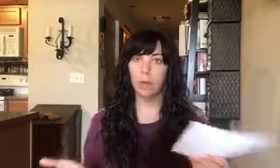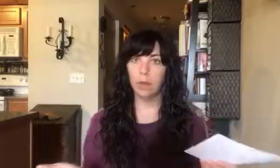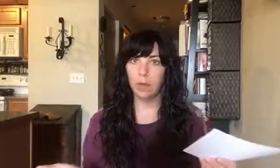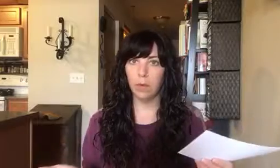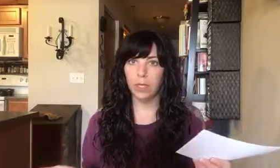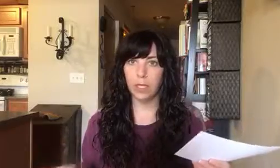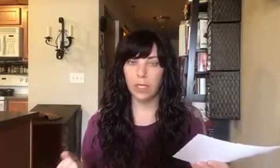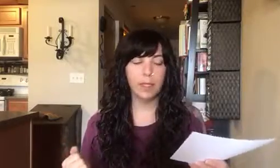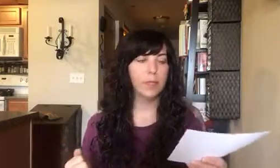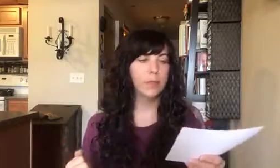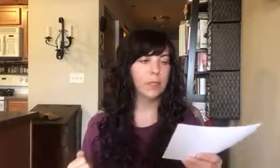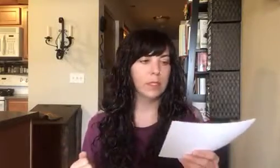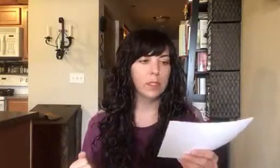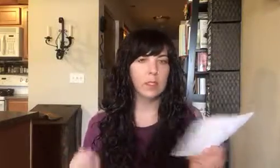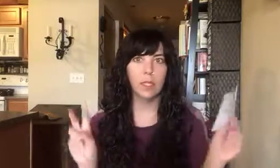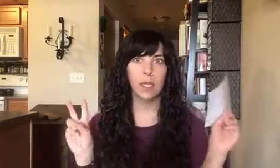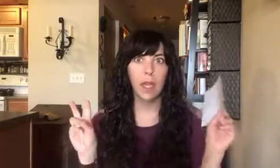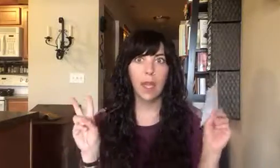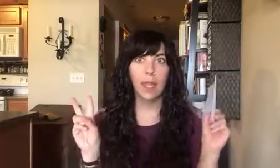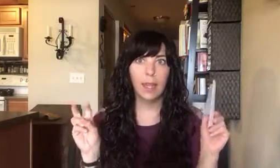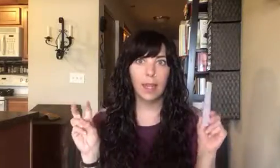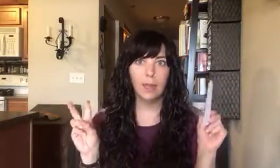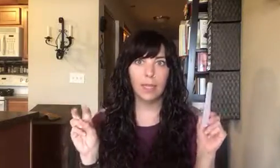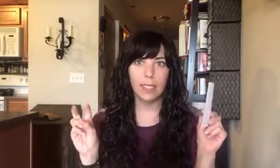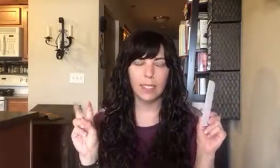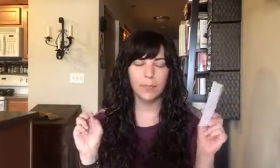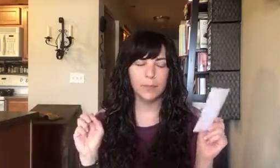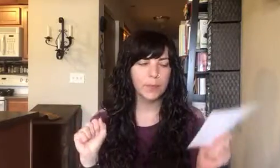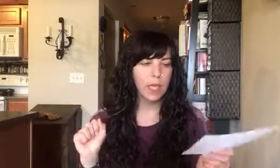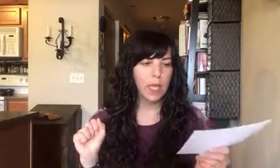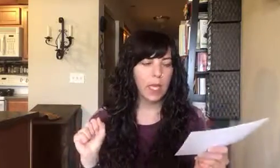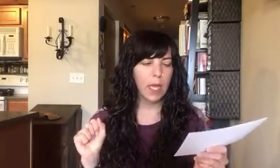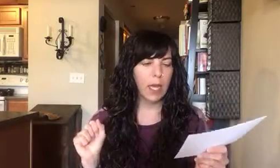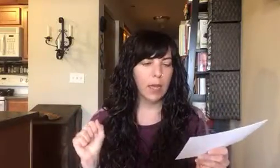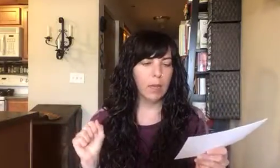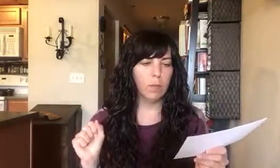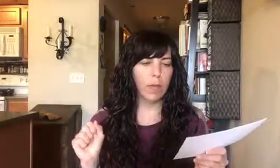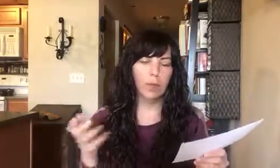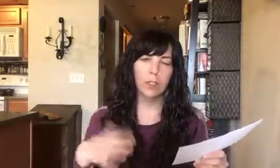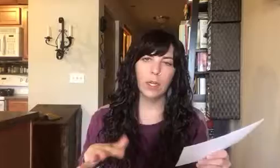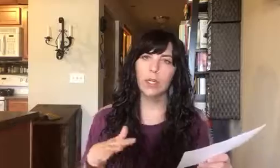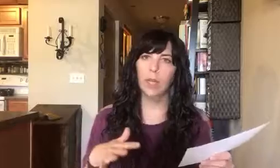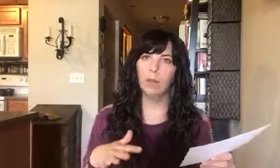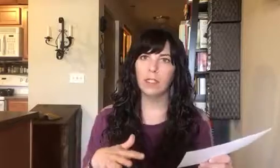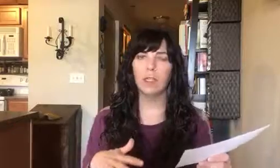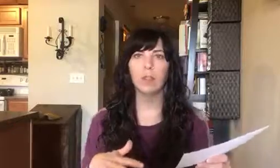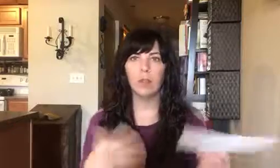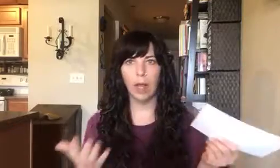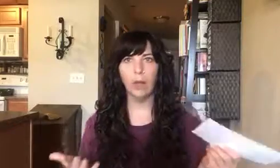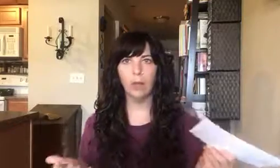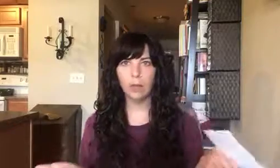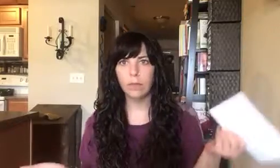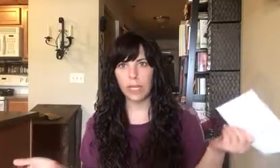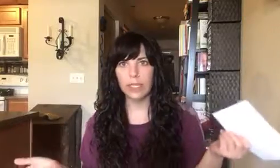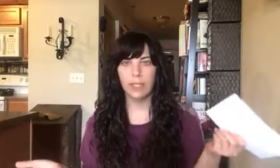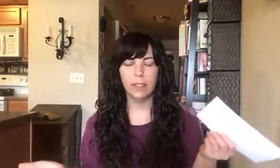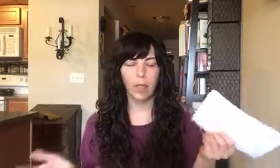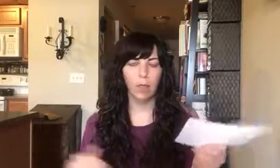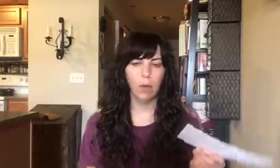February 14th. This is the love lesson. I always try to time this lesson around Valentine's Day, of